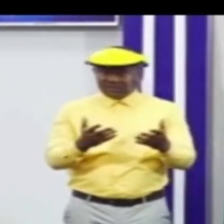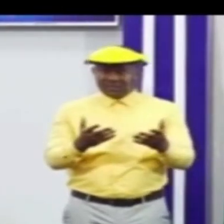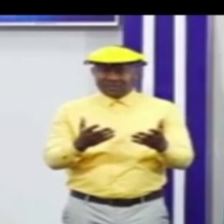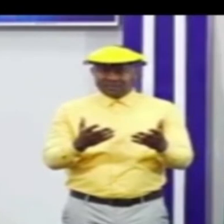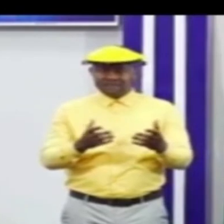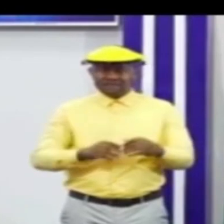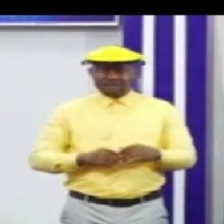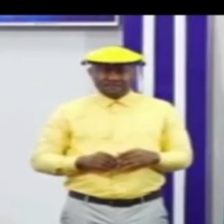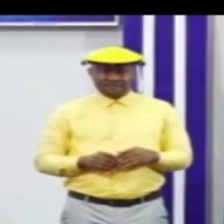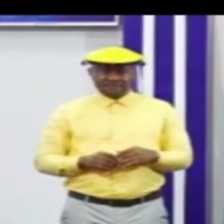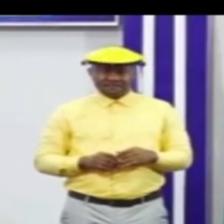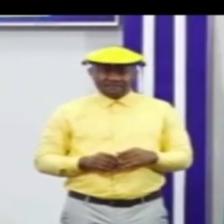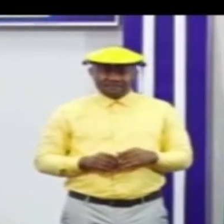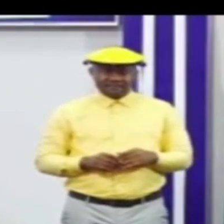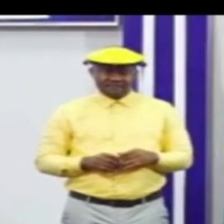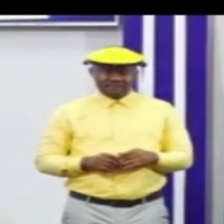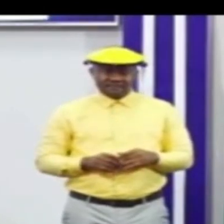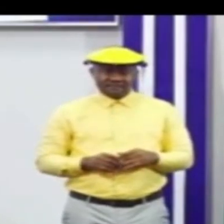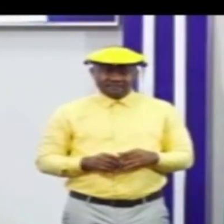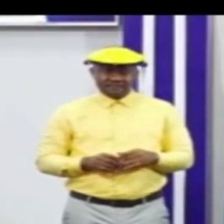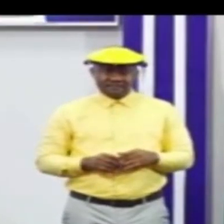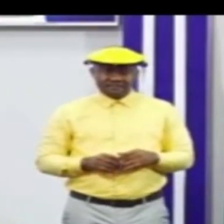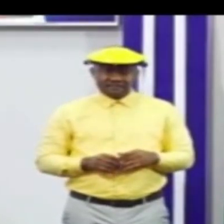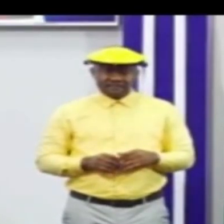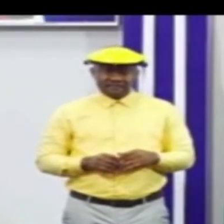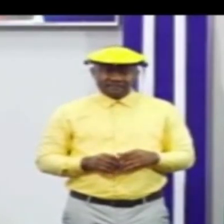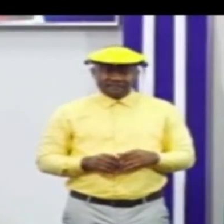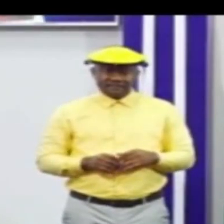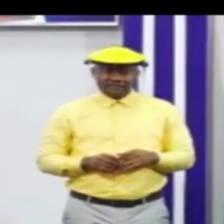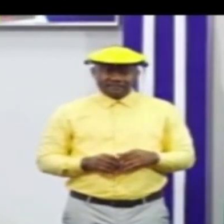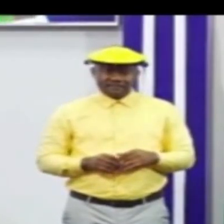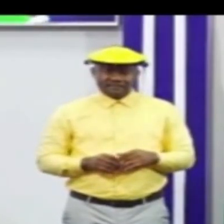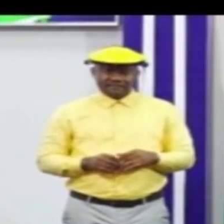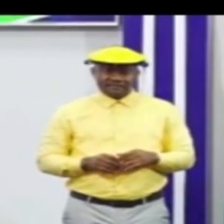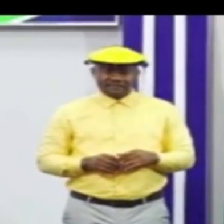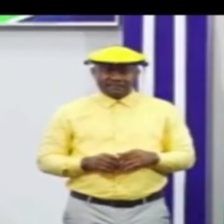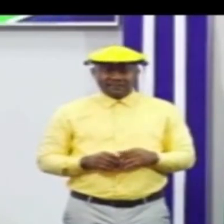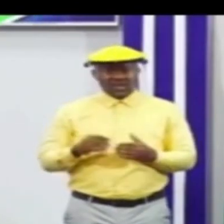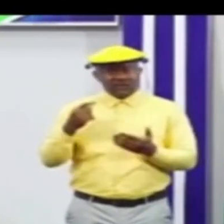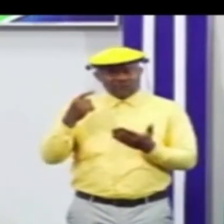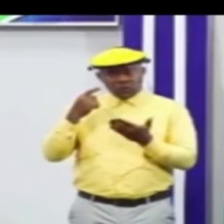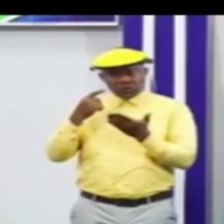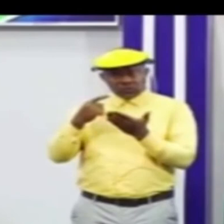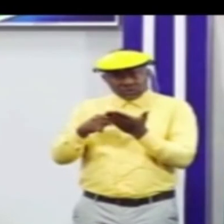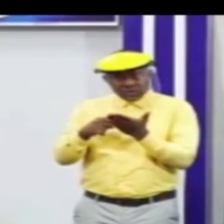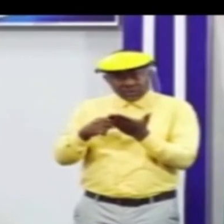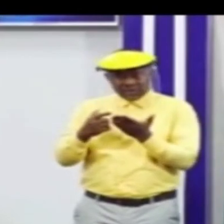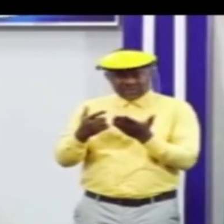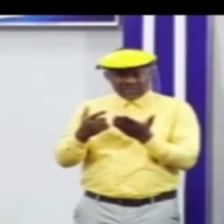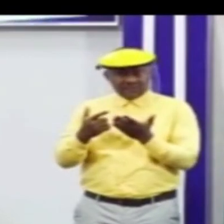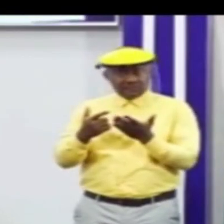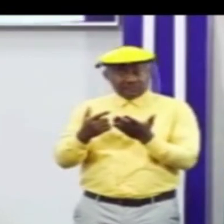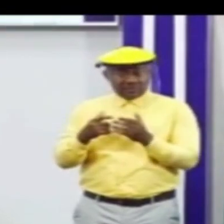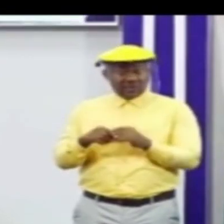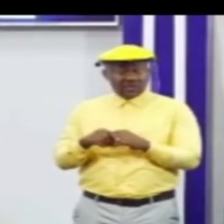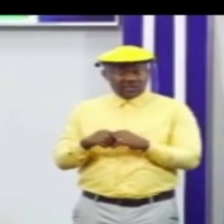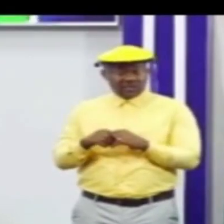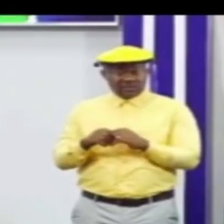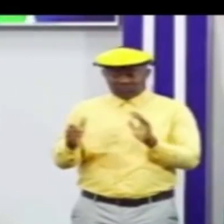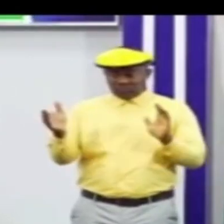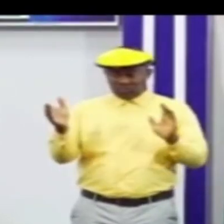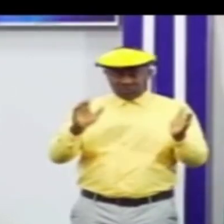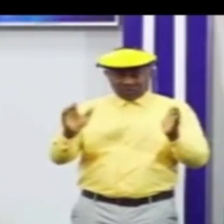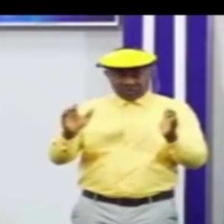and the death rate proportion or the ratio of the male